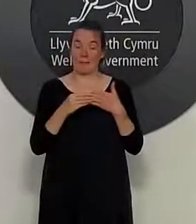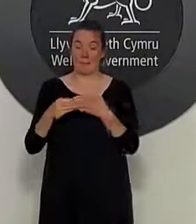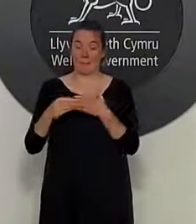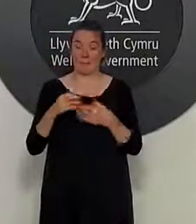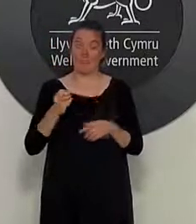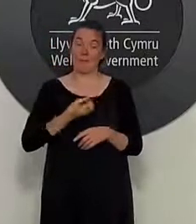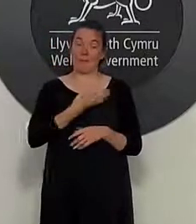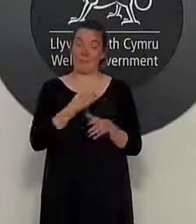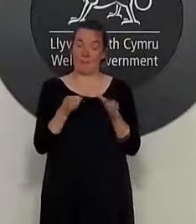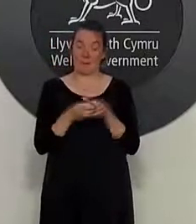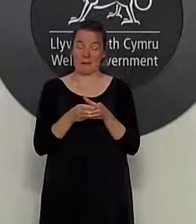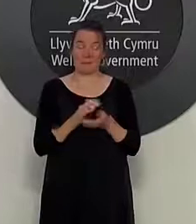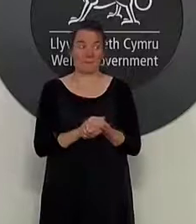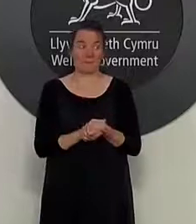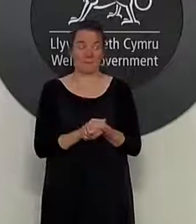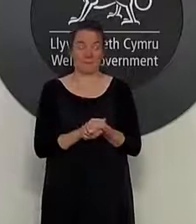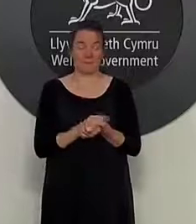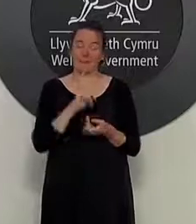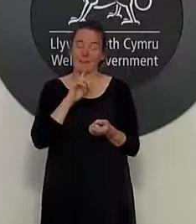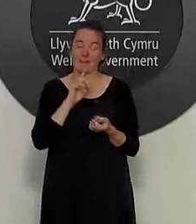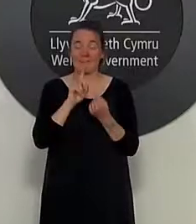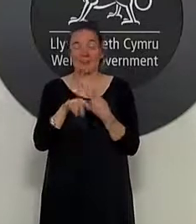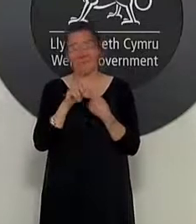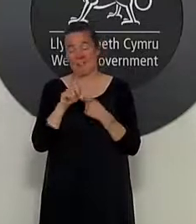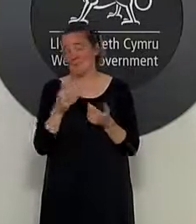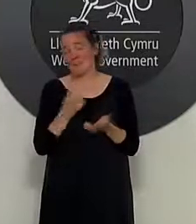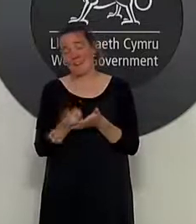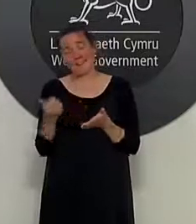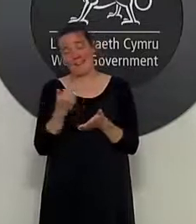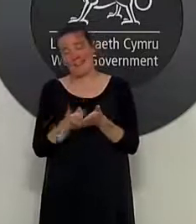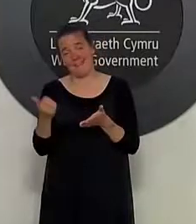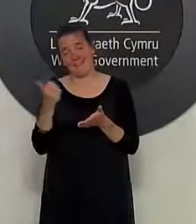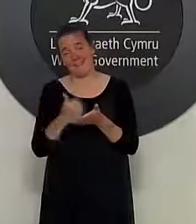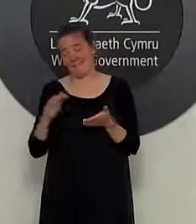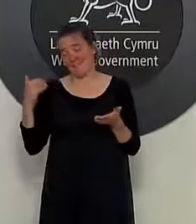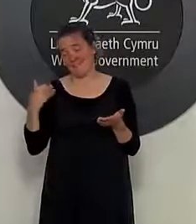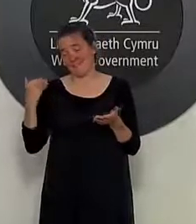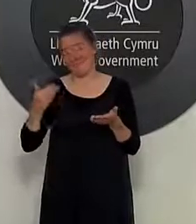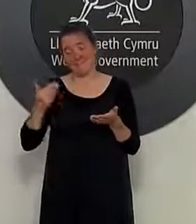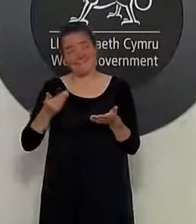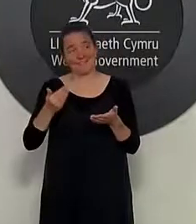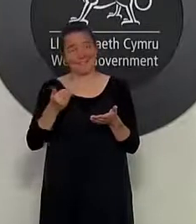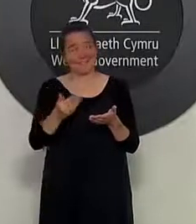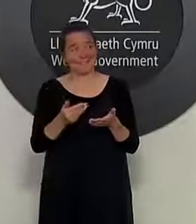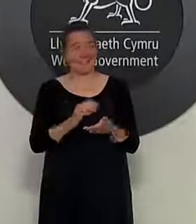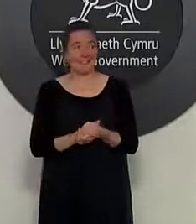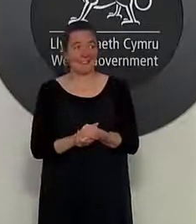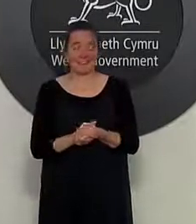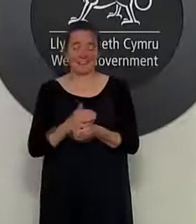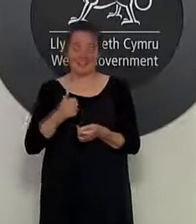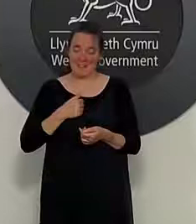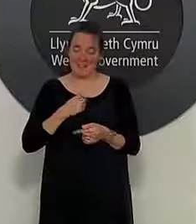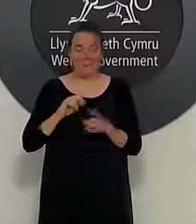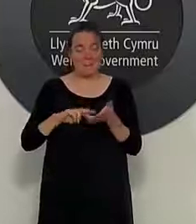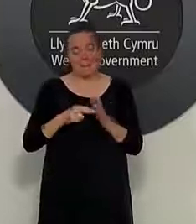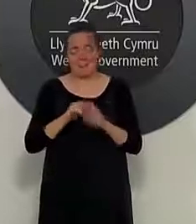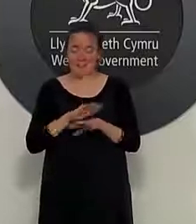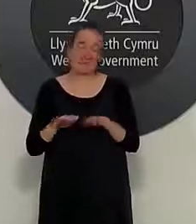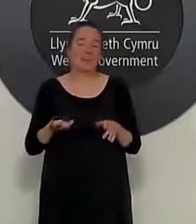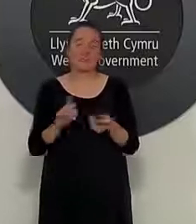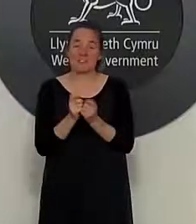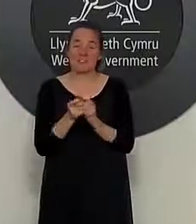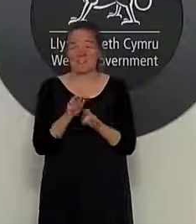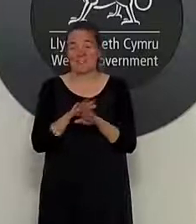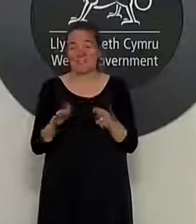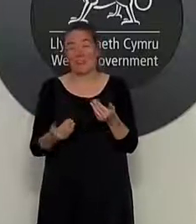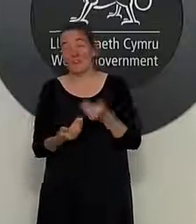answered, I should think, with astonishing regularity ever since. I'm sorry that the answer, my plans haven't changed, isn't